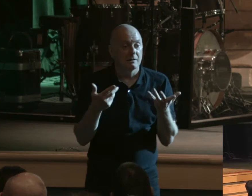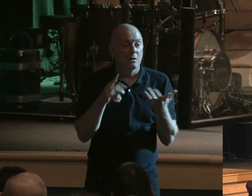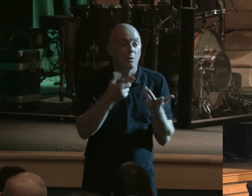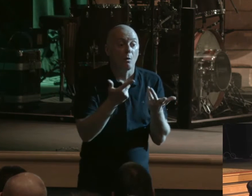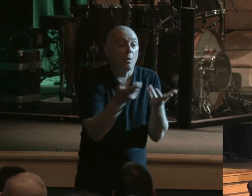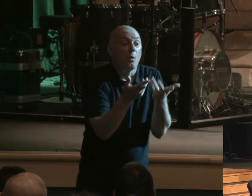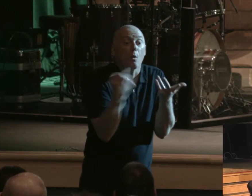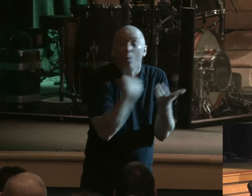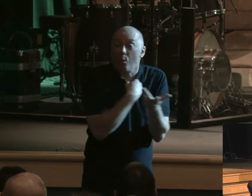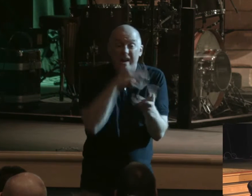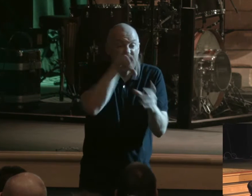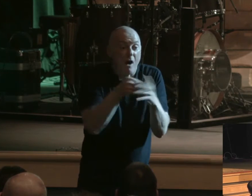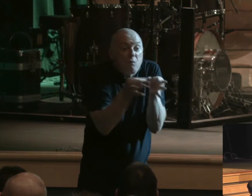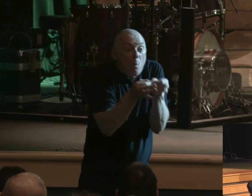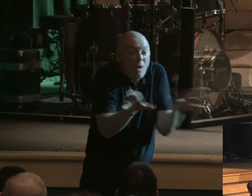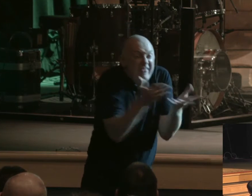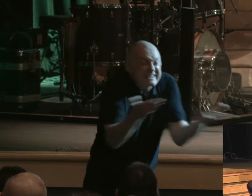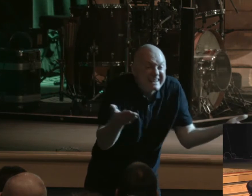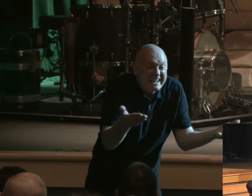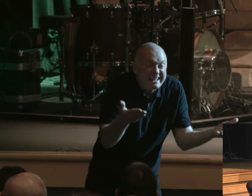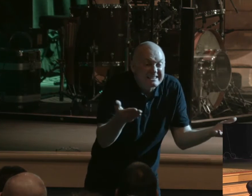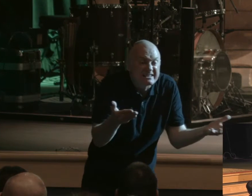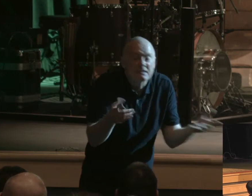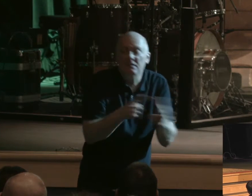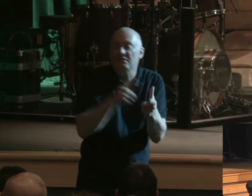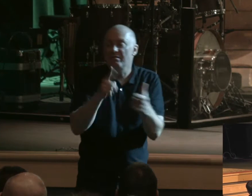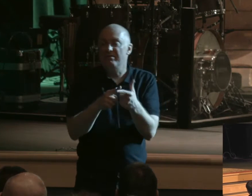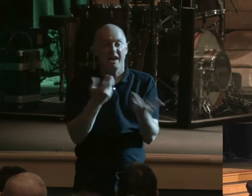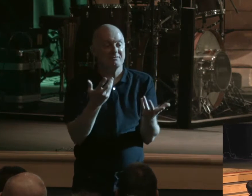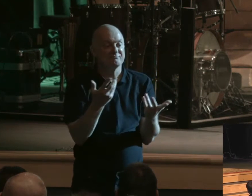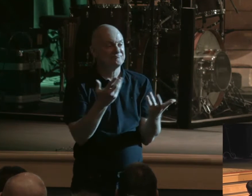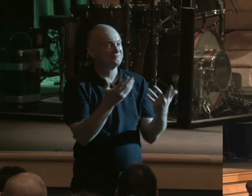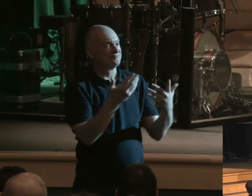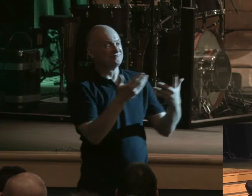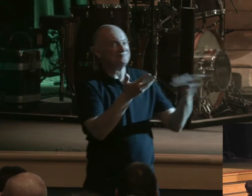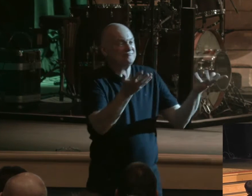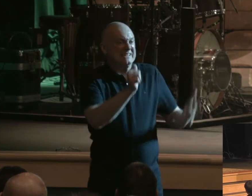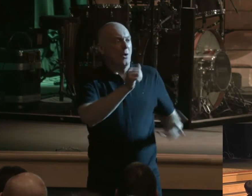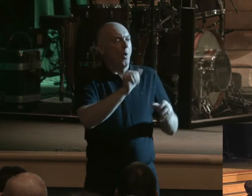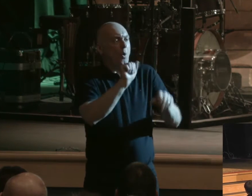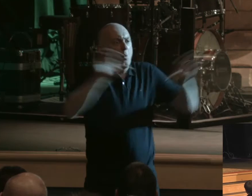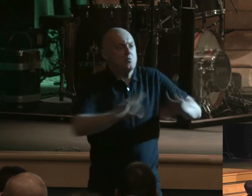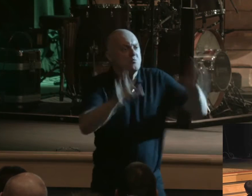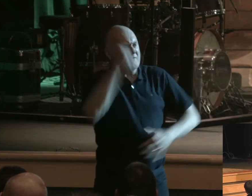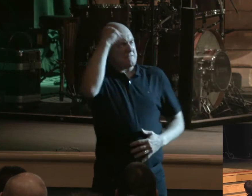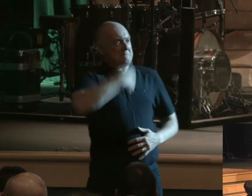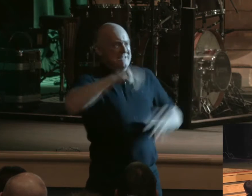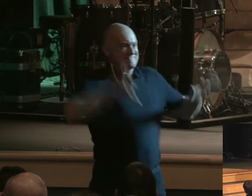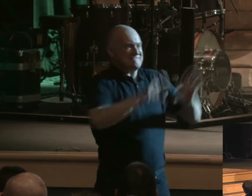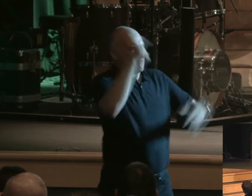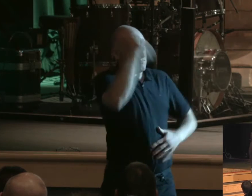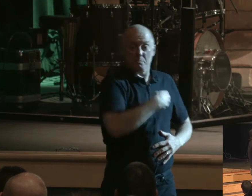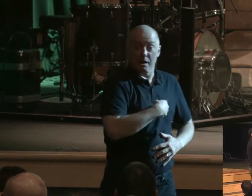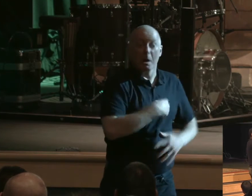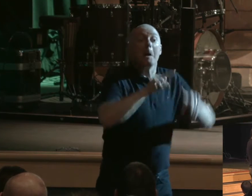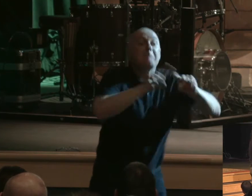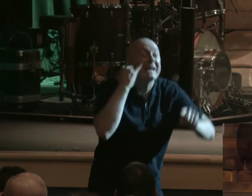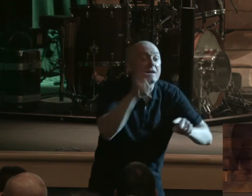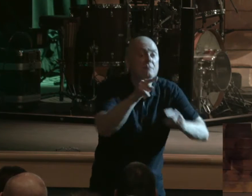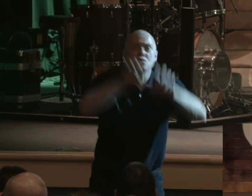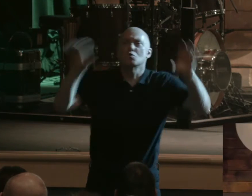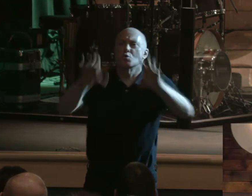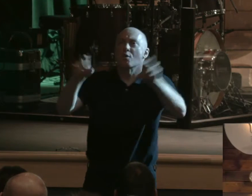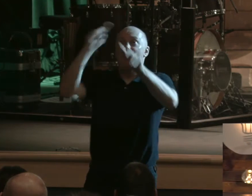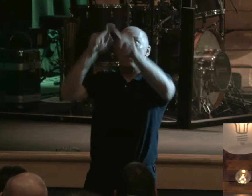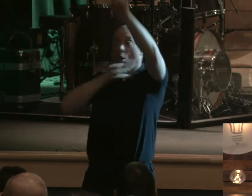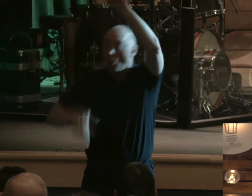straw? Our works of hay and straw will be burned up in the fire. That's works of self. That's works that weren't for the glory of God. But then if we have works for the